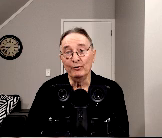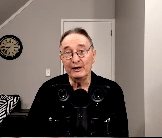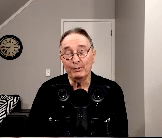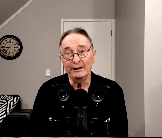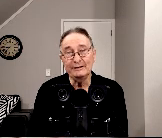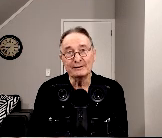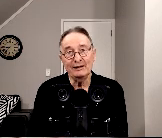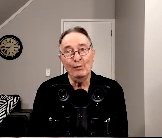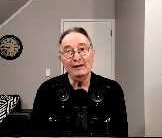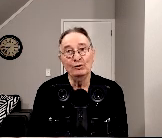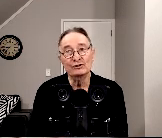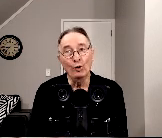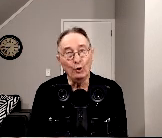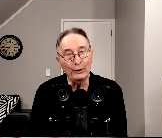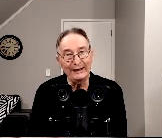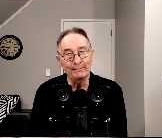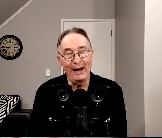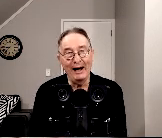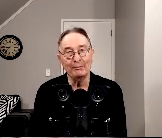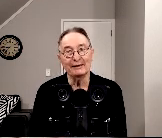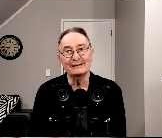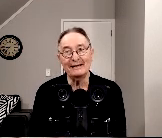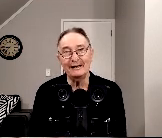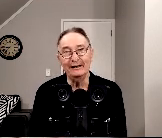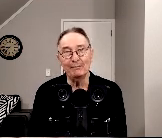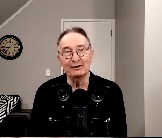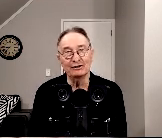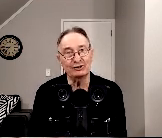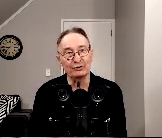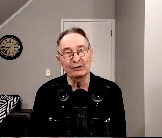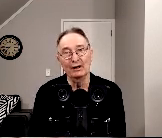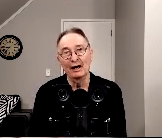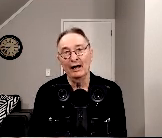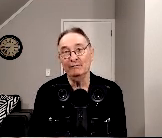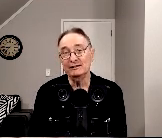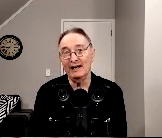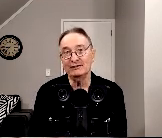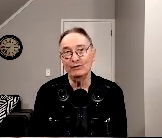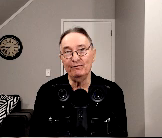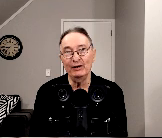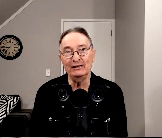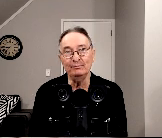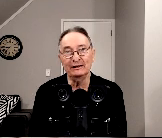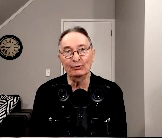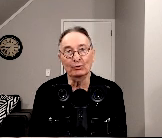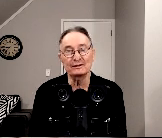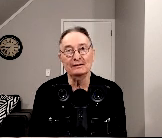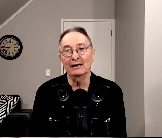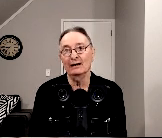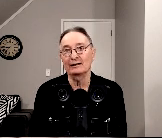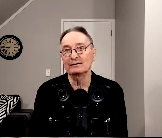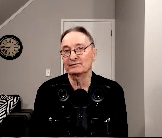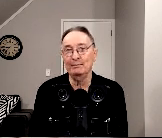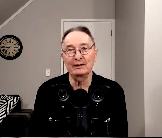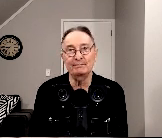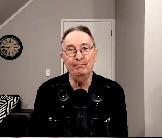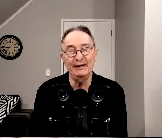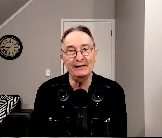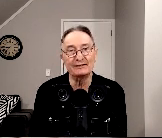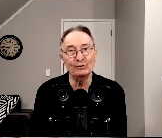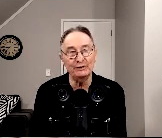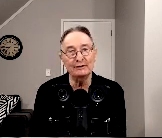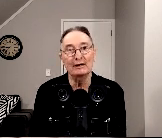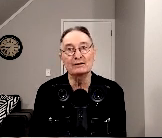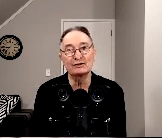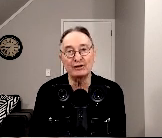now I'm really pleased that someone who is already in Parliament is taking up this issue. And if it takes a referendum to get all this separatist